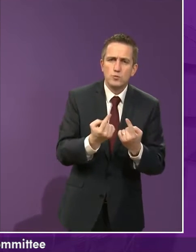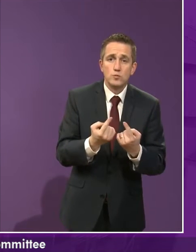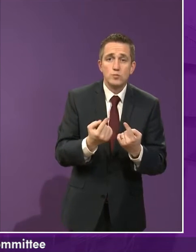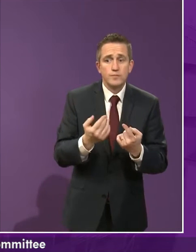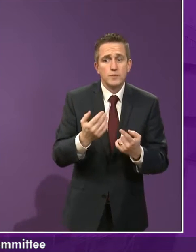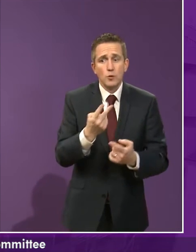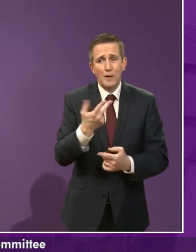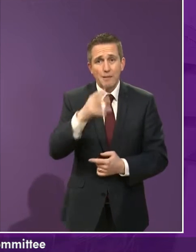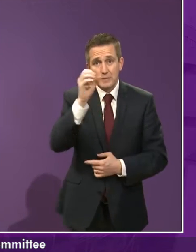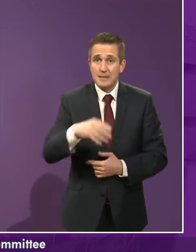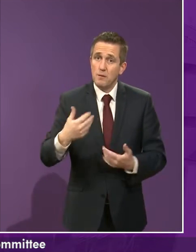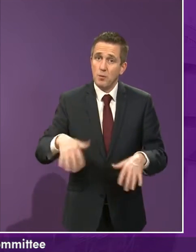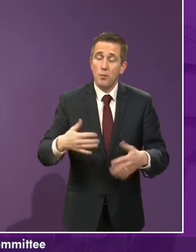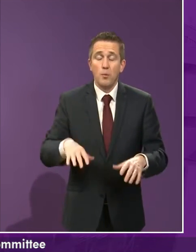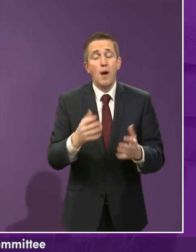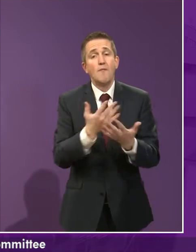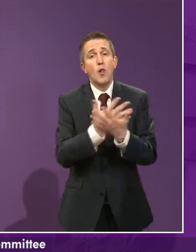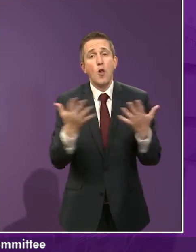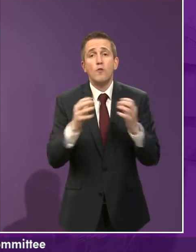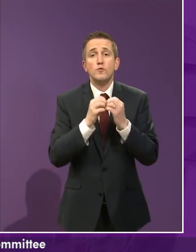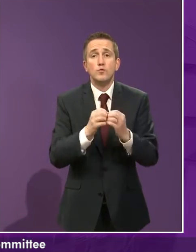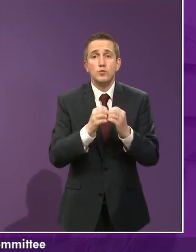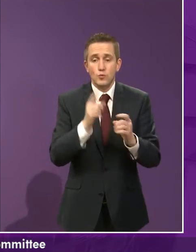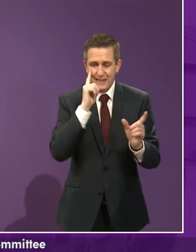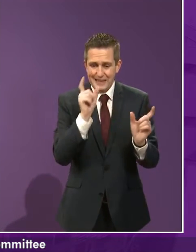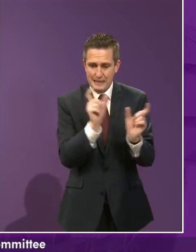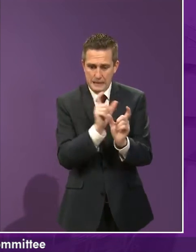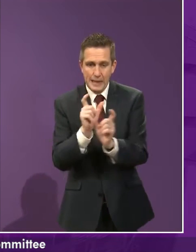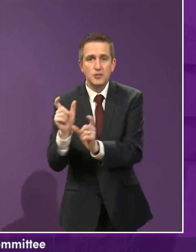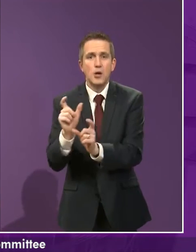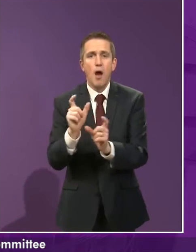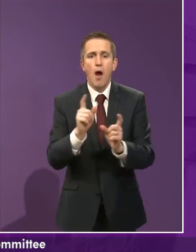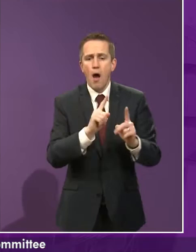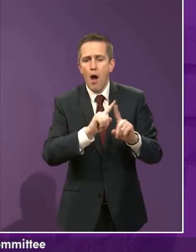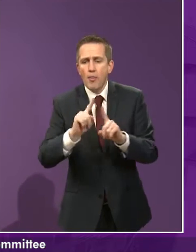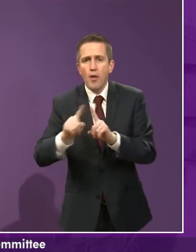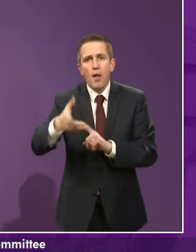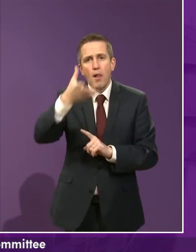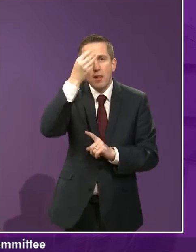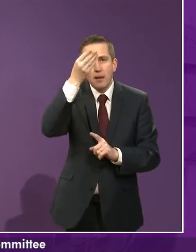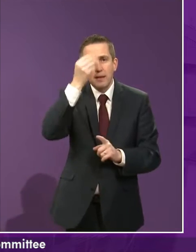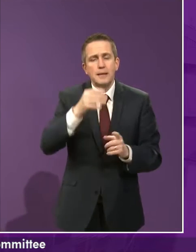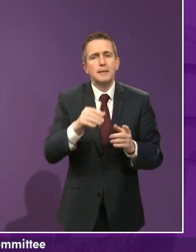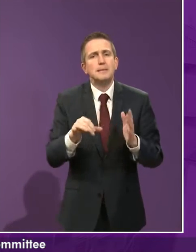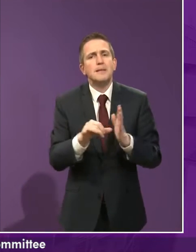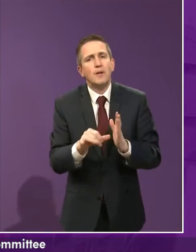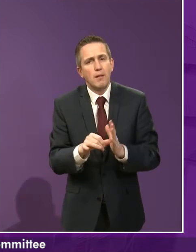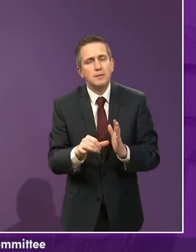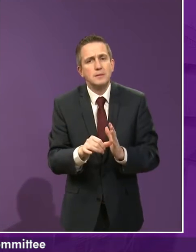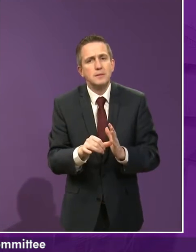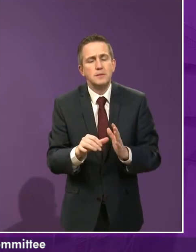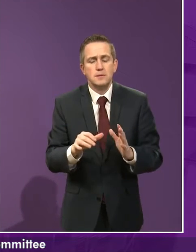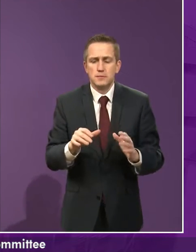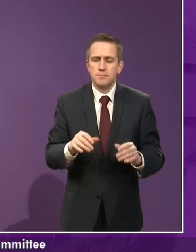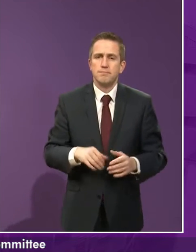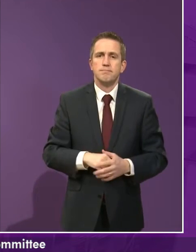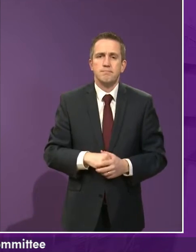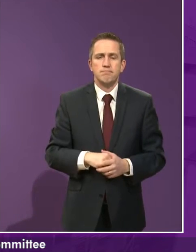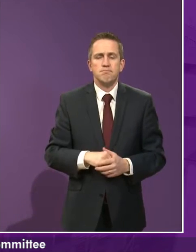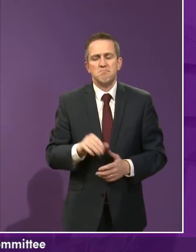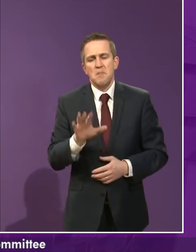of students with dyslexia and specific learning difficulties. So about